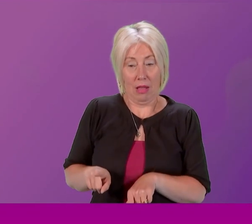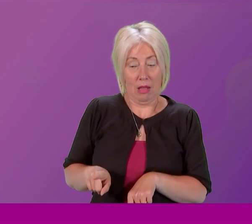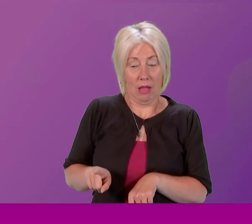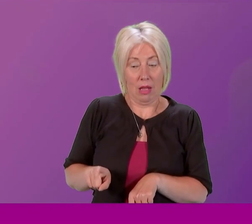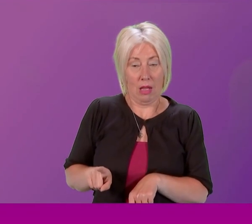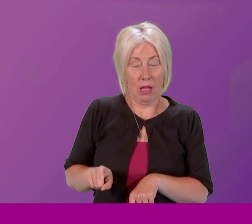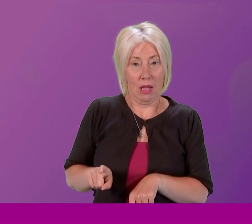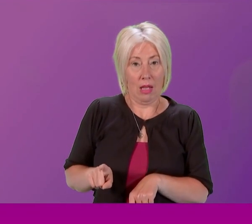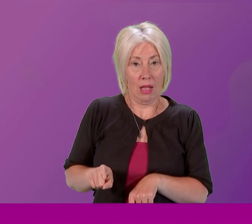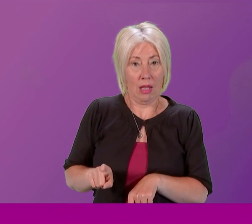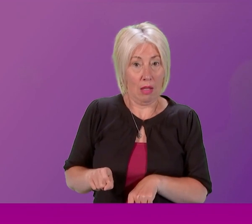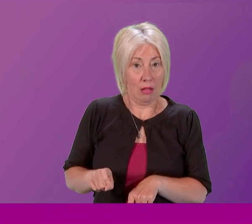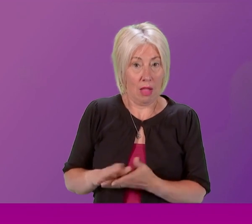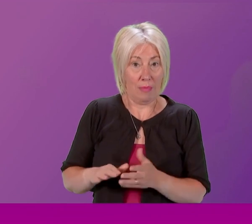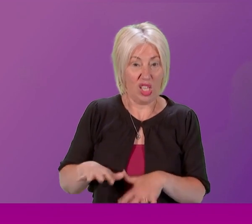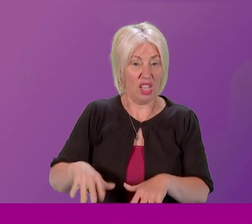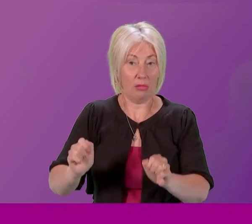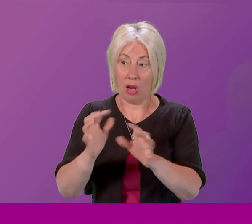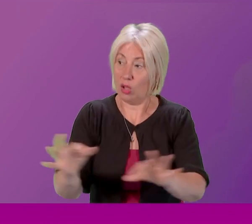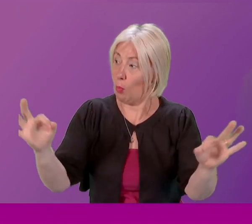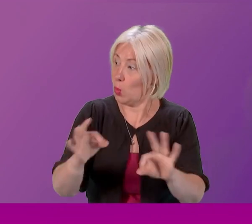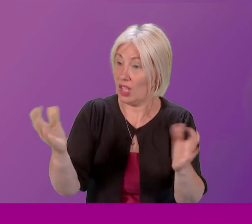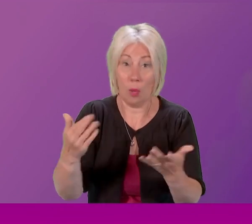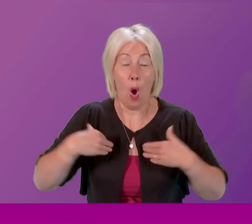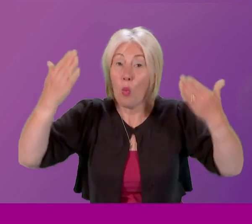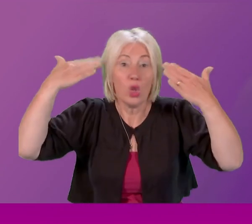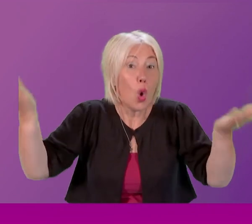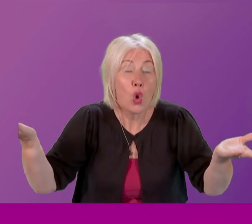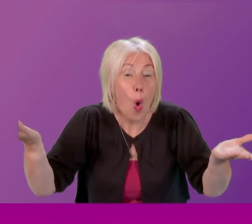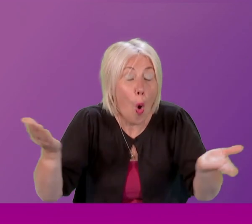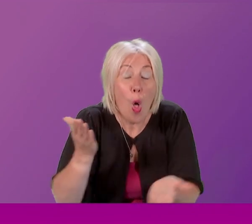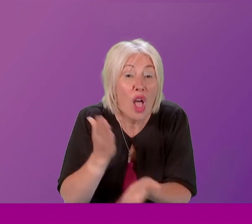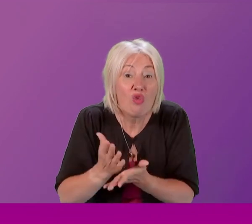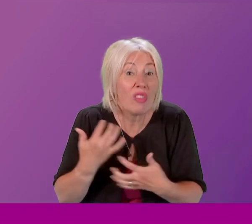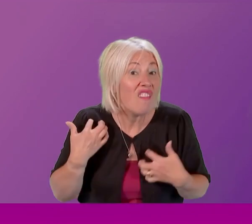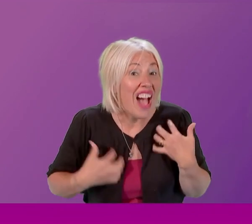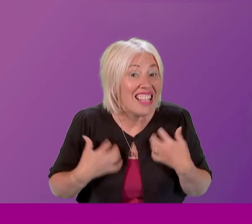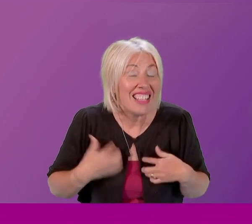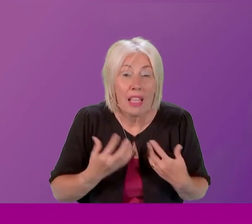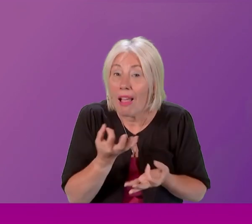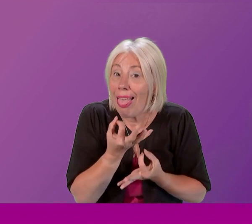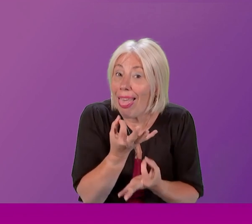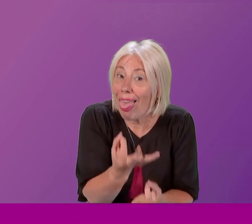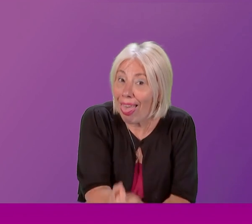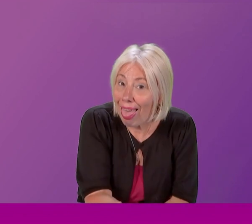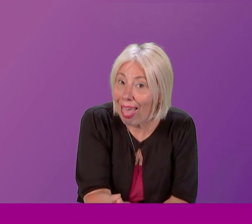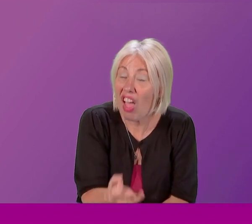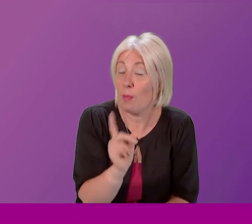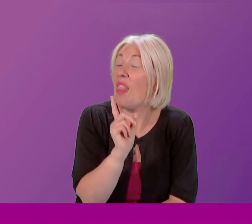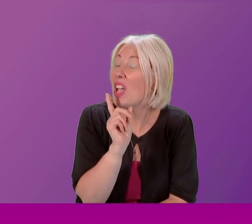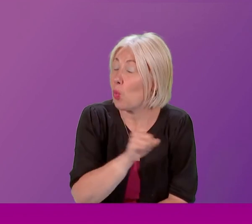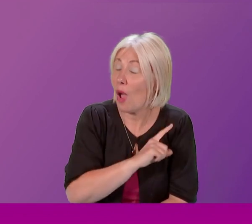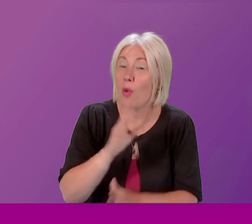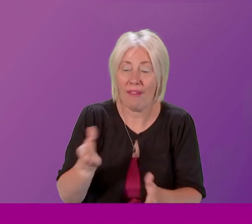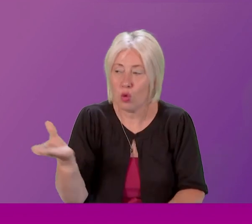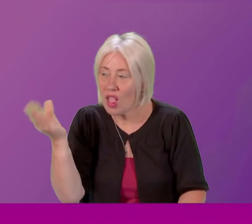something off? We don't know, and it's a fascinating time to be in, but it's all the more reason to listen to